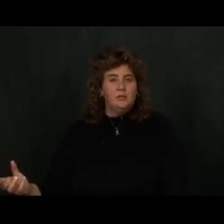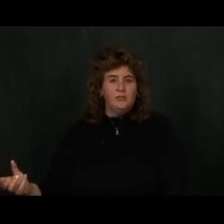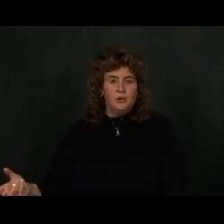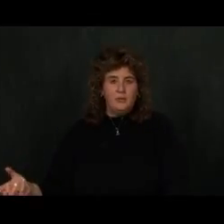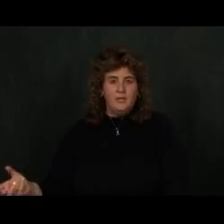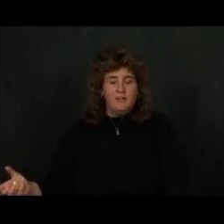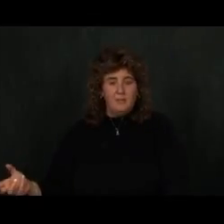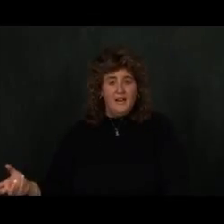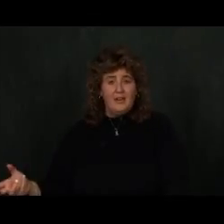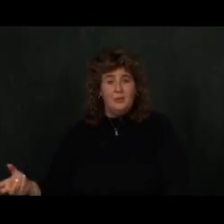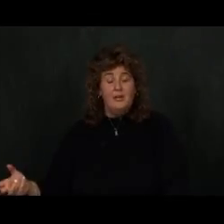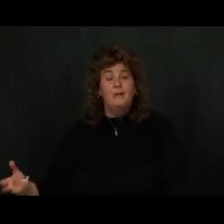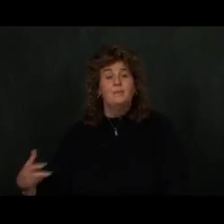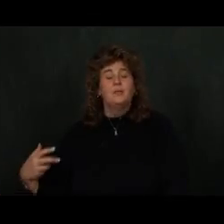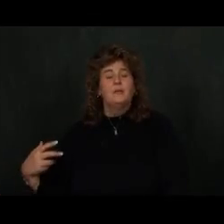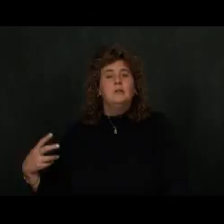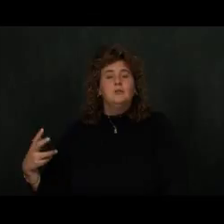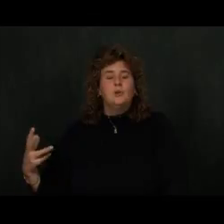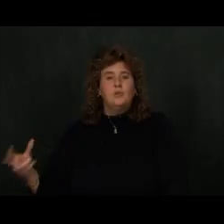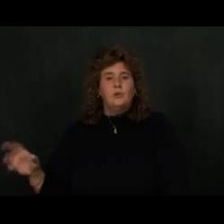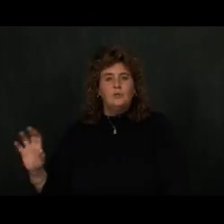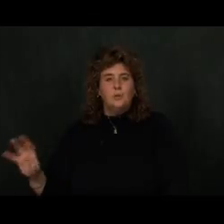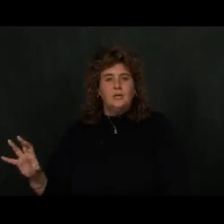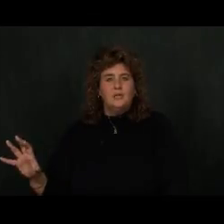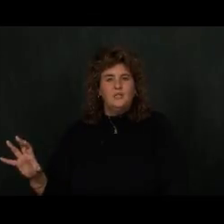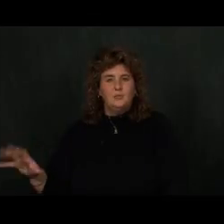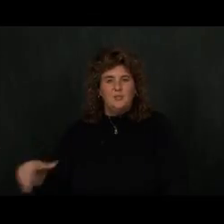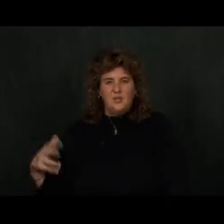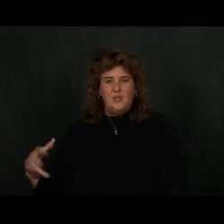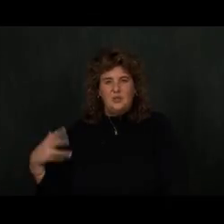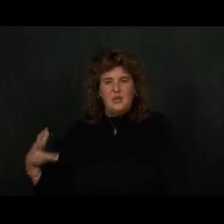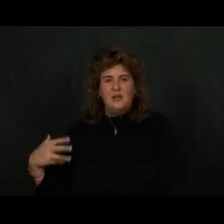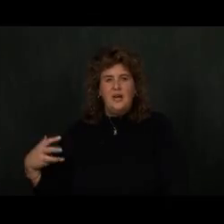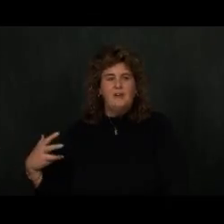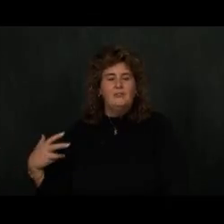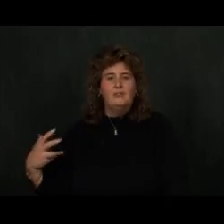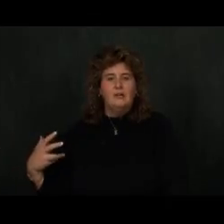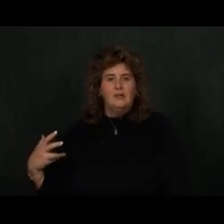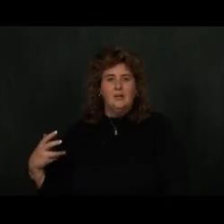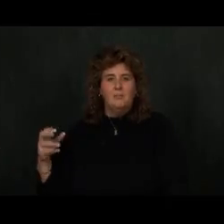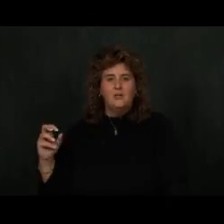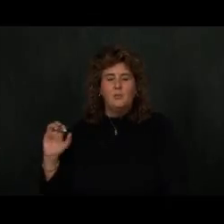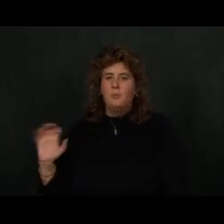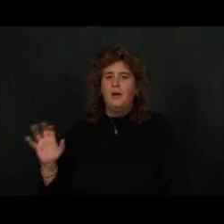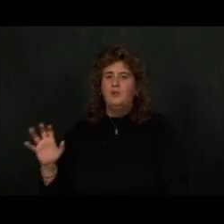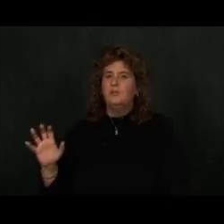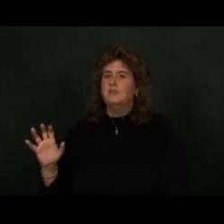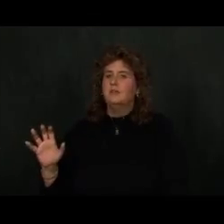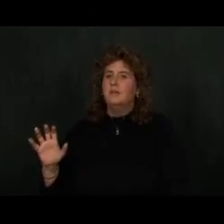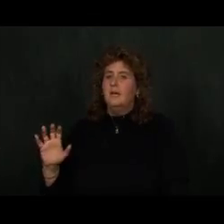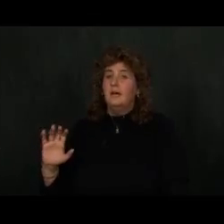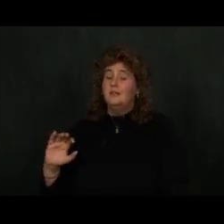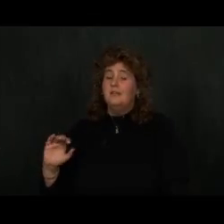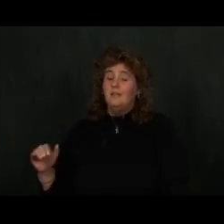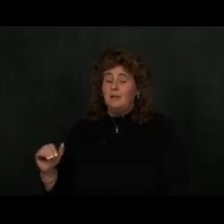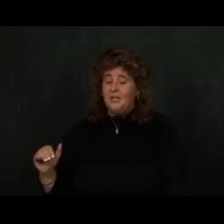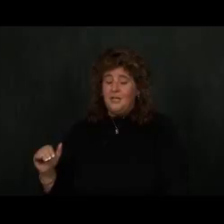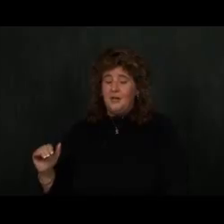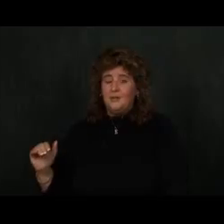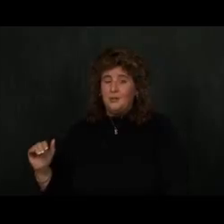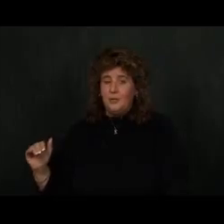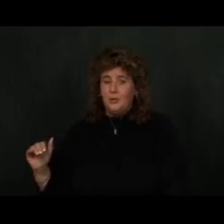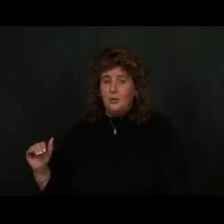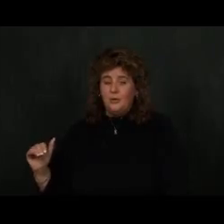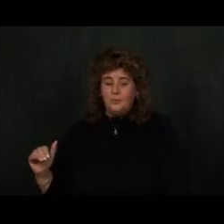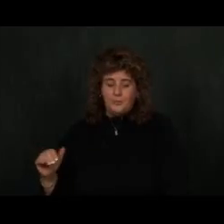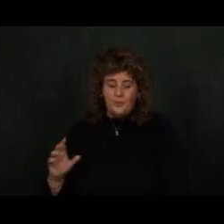go into a fermentative pathway. So those organisms, you tend to have a much more pungent and definitely not